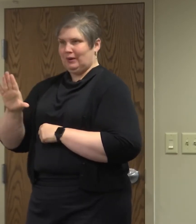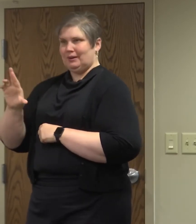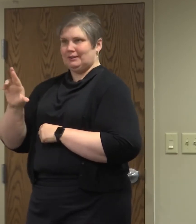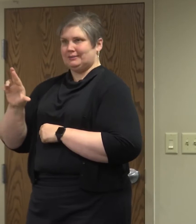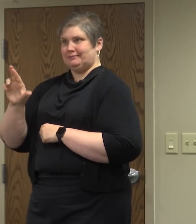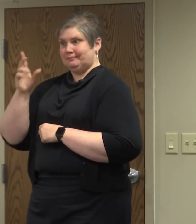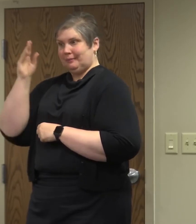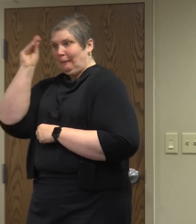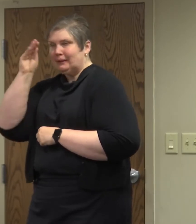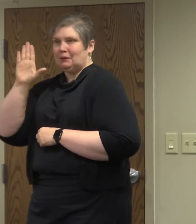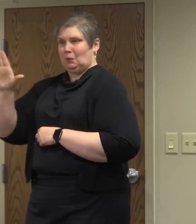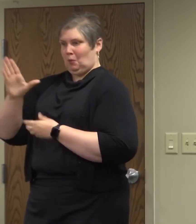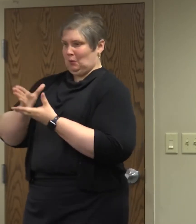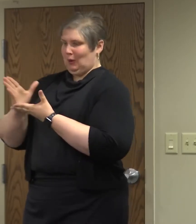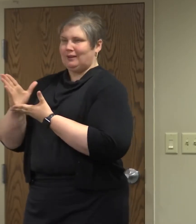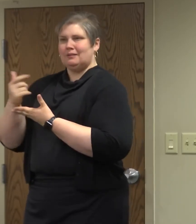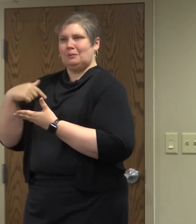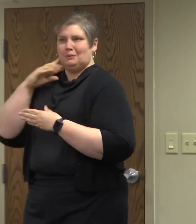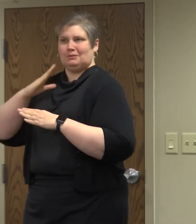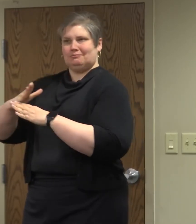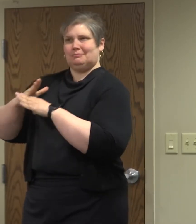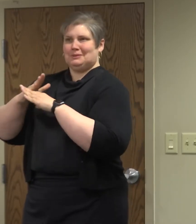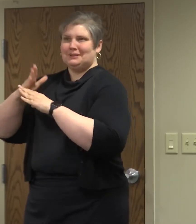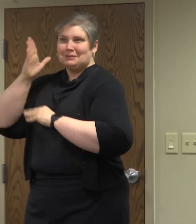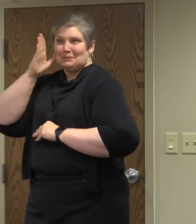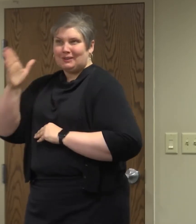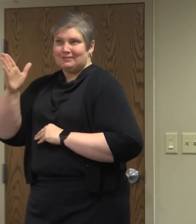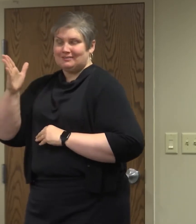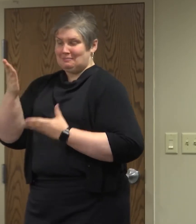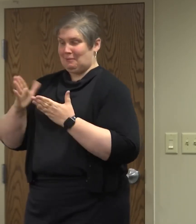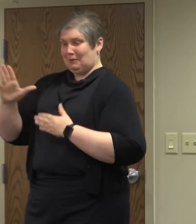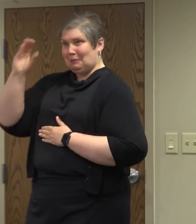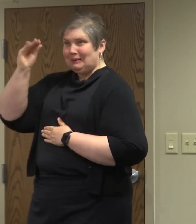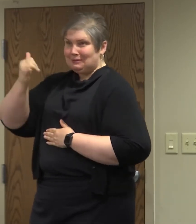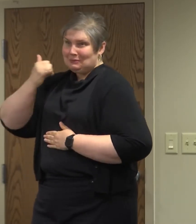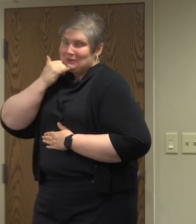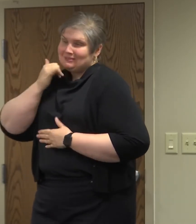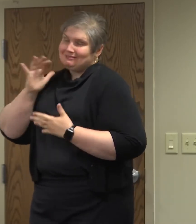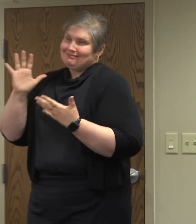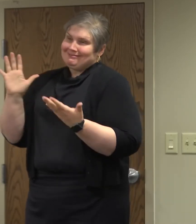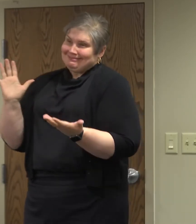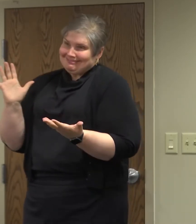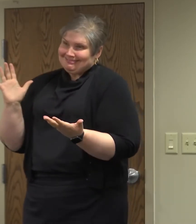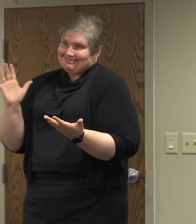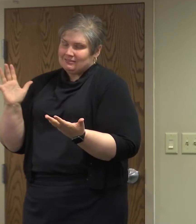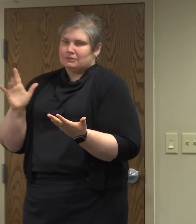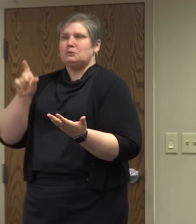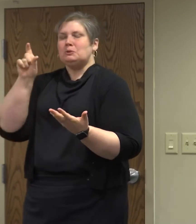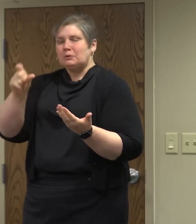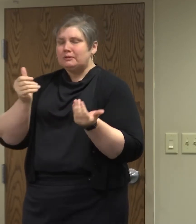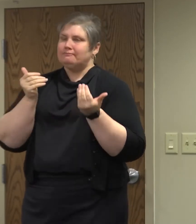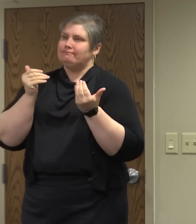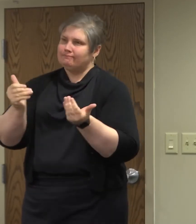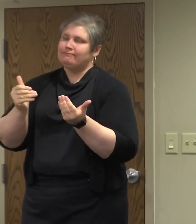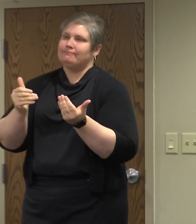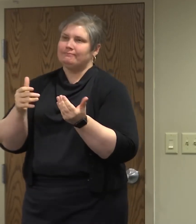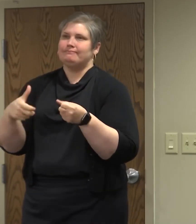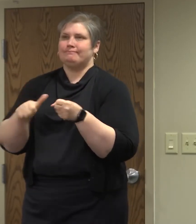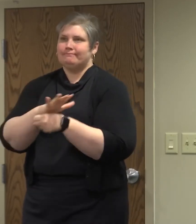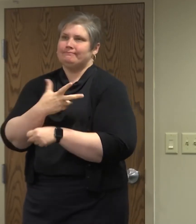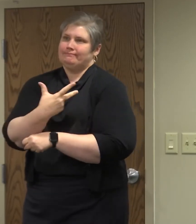be getting the vaccine and really make it so people are less likely to spread